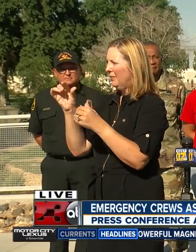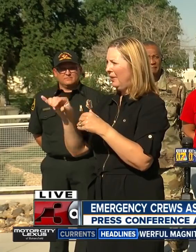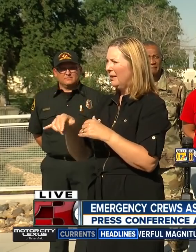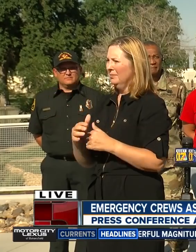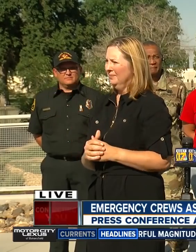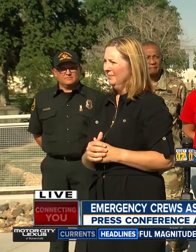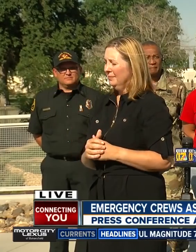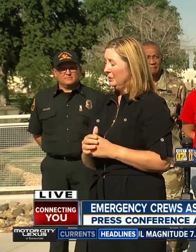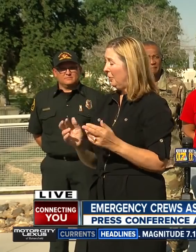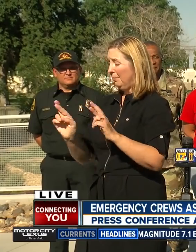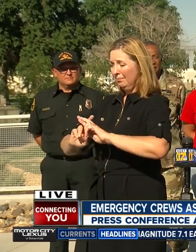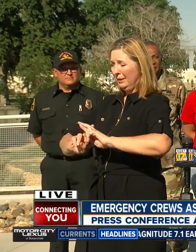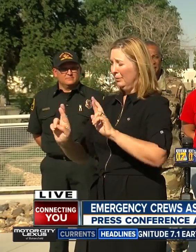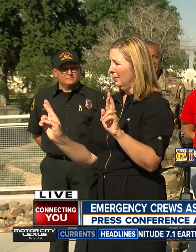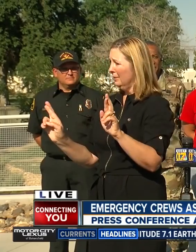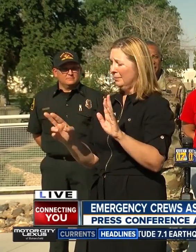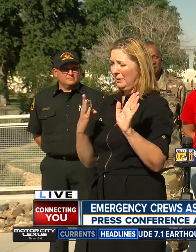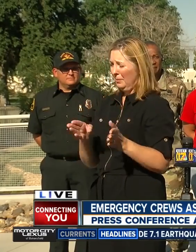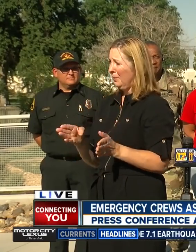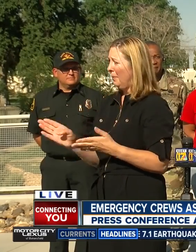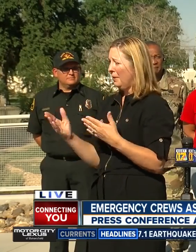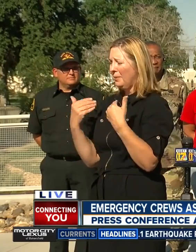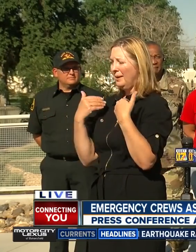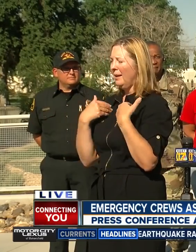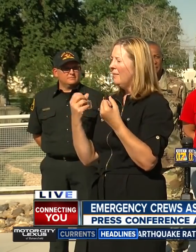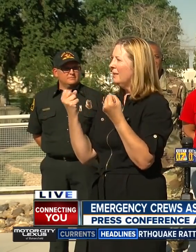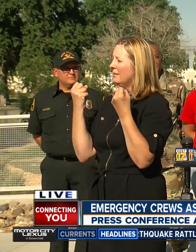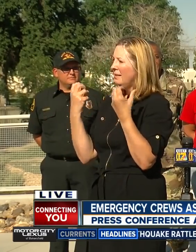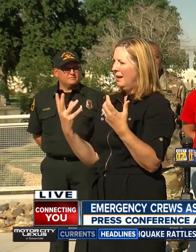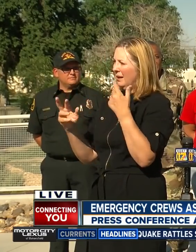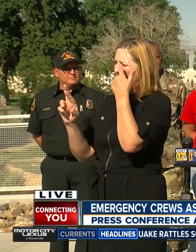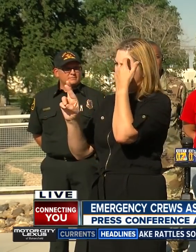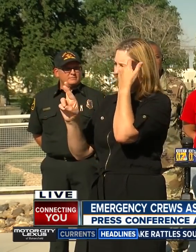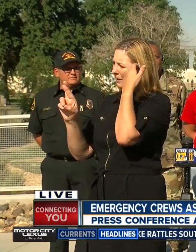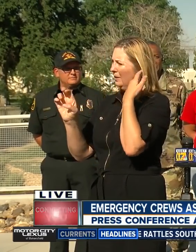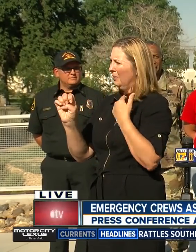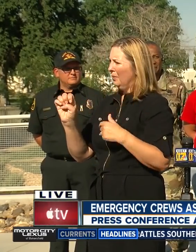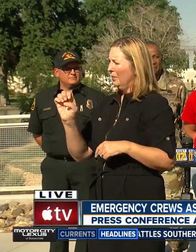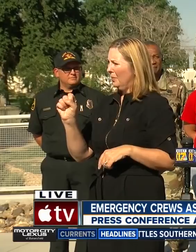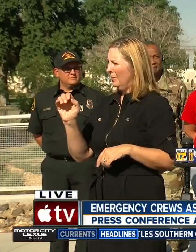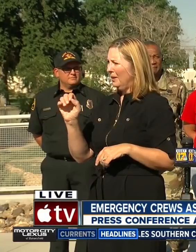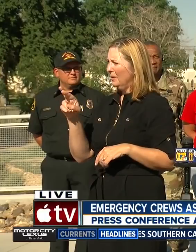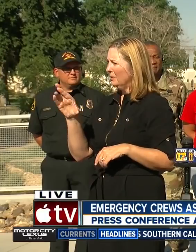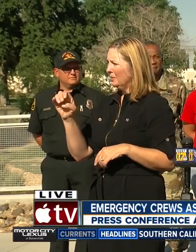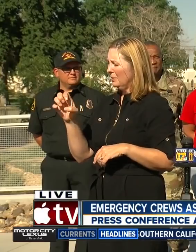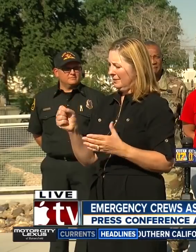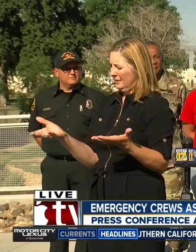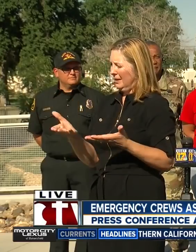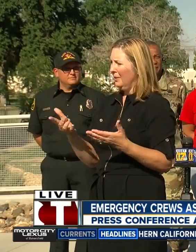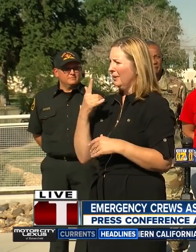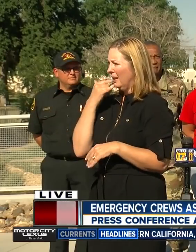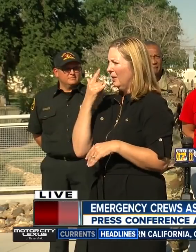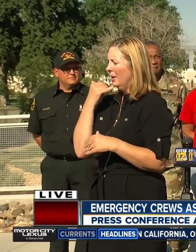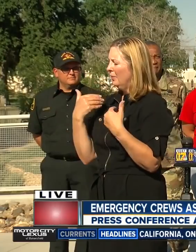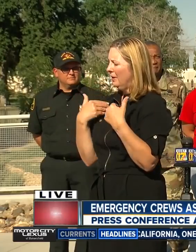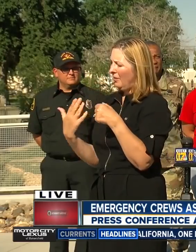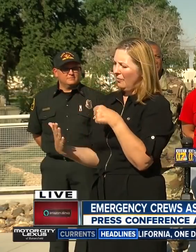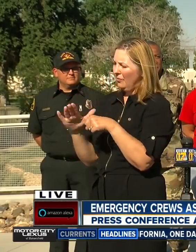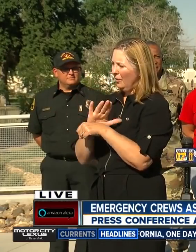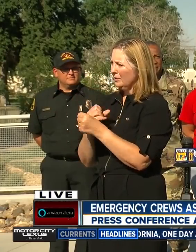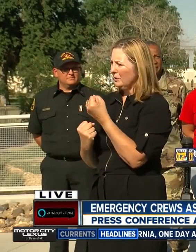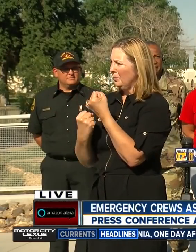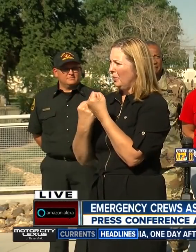And we have a lot of resources in the state of California, and I know we have full support from the Office of